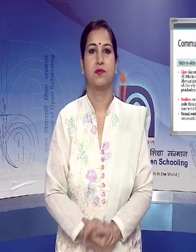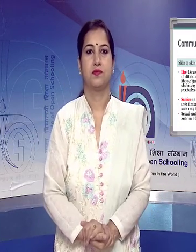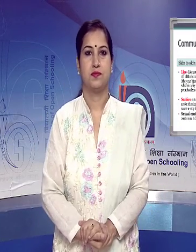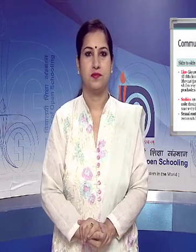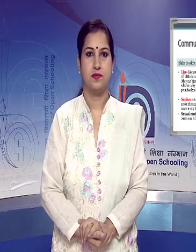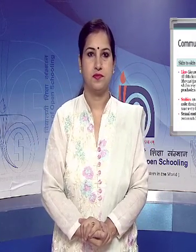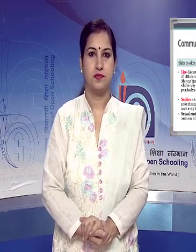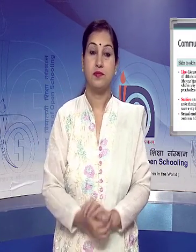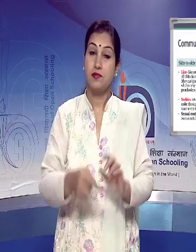Scabies.